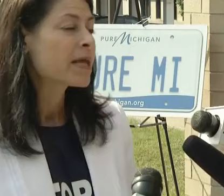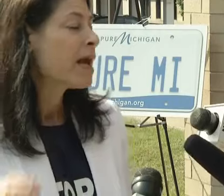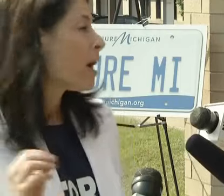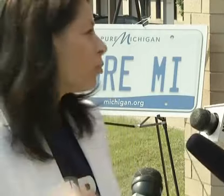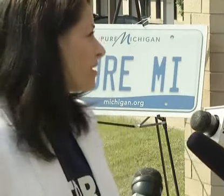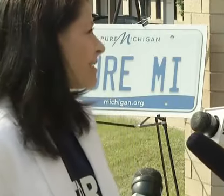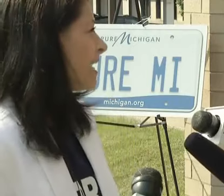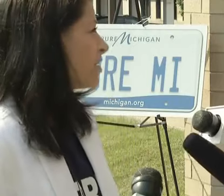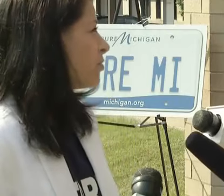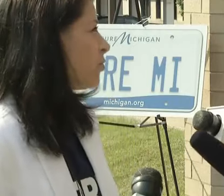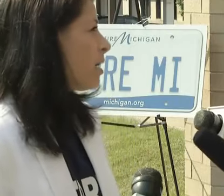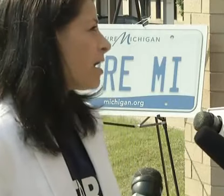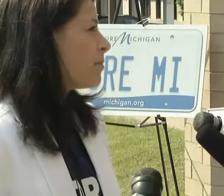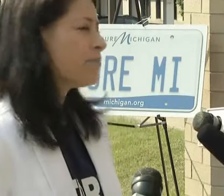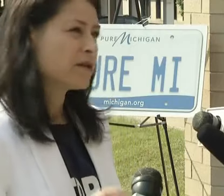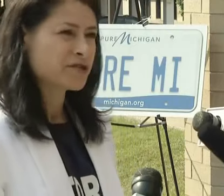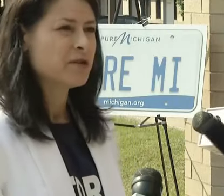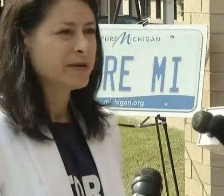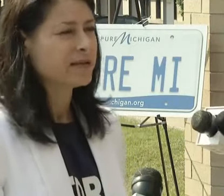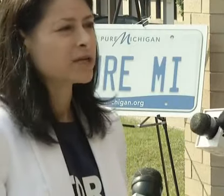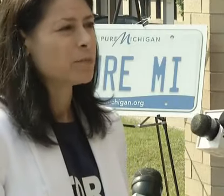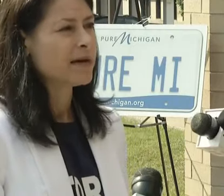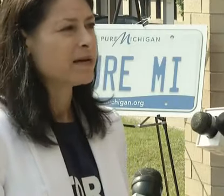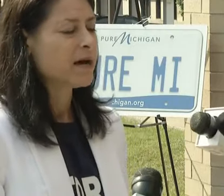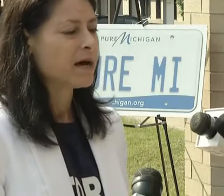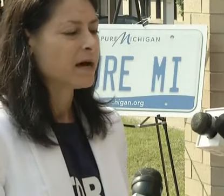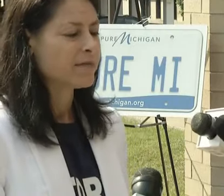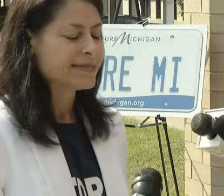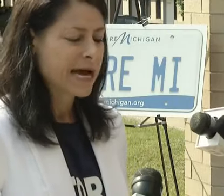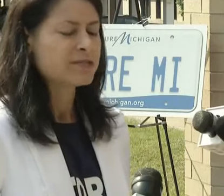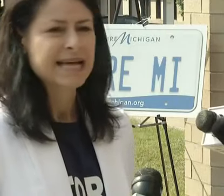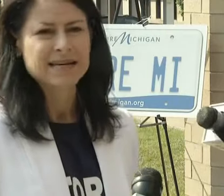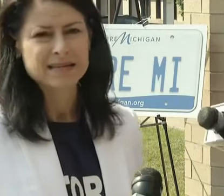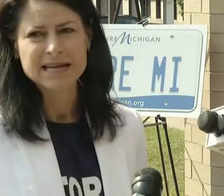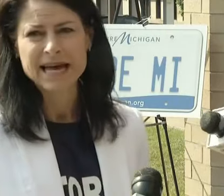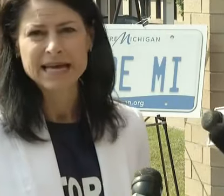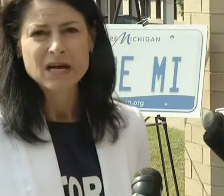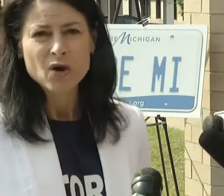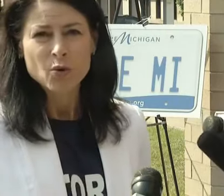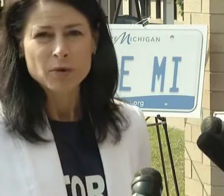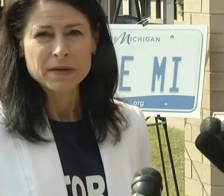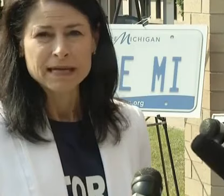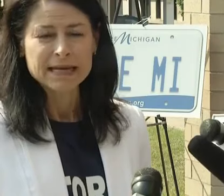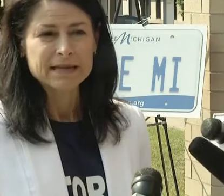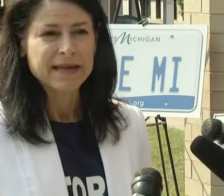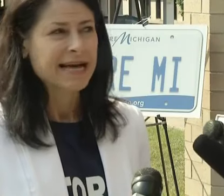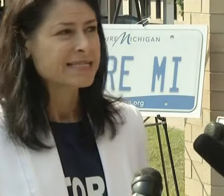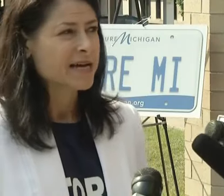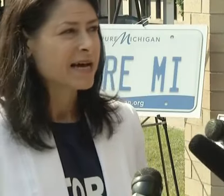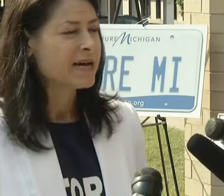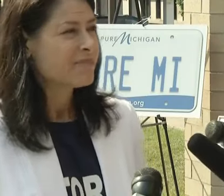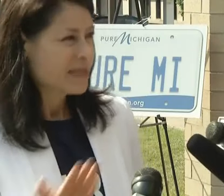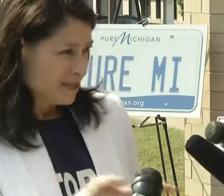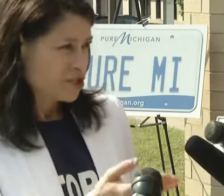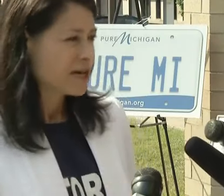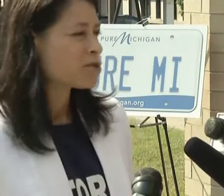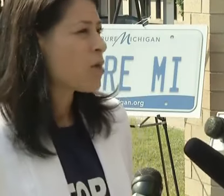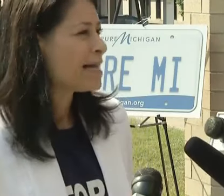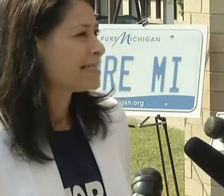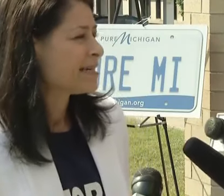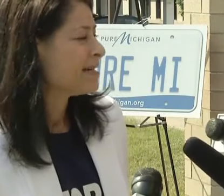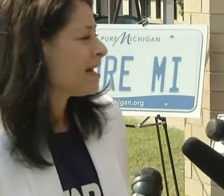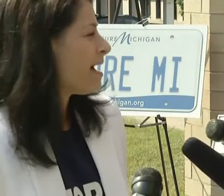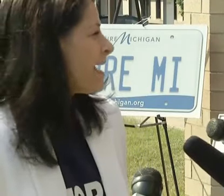happen. I will tell you, there's going to be a little bit of the downside of the day will be that